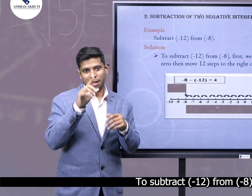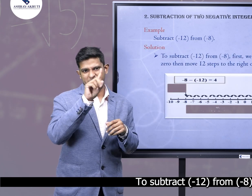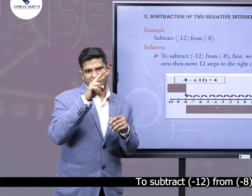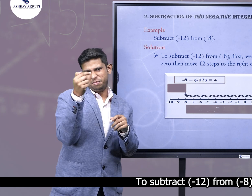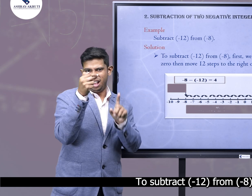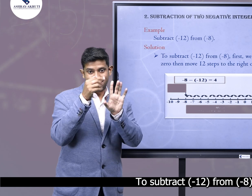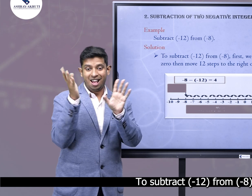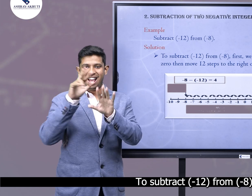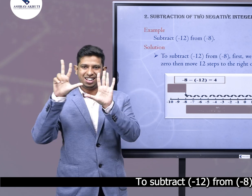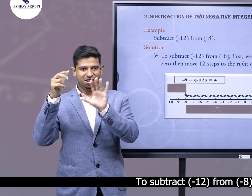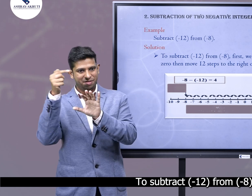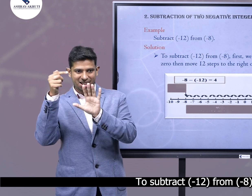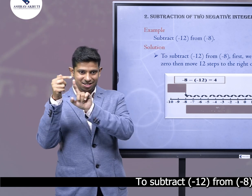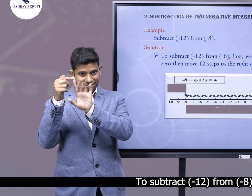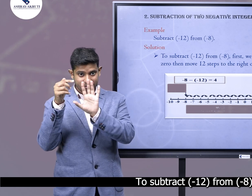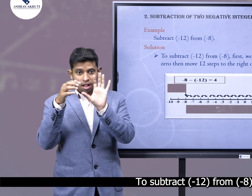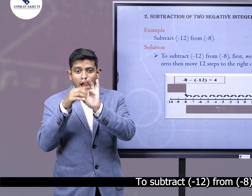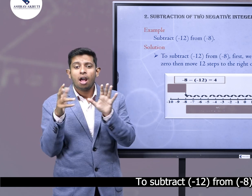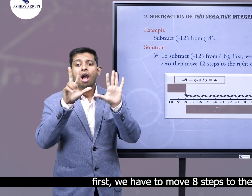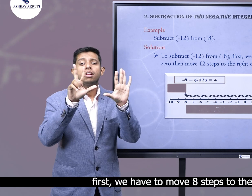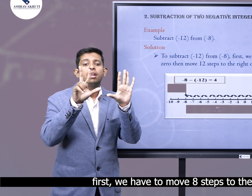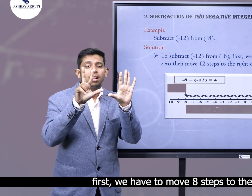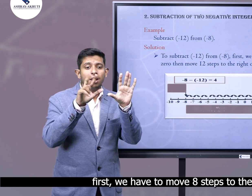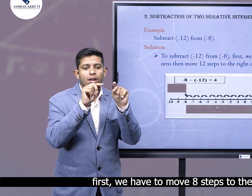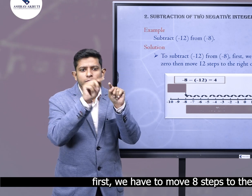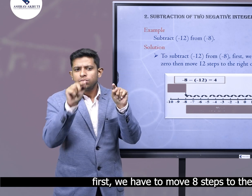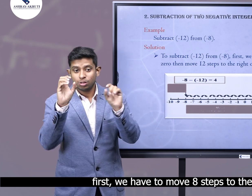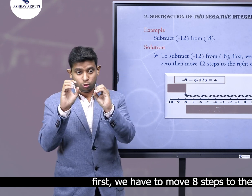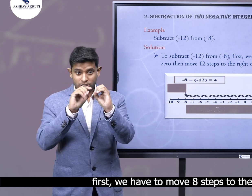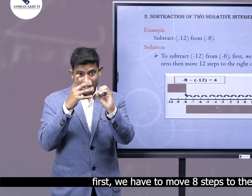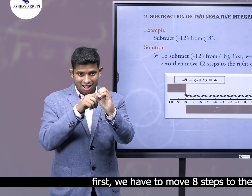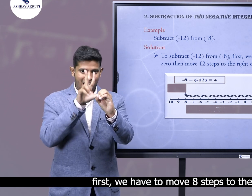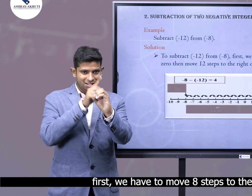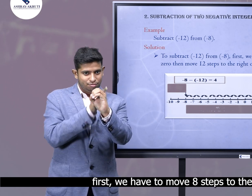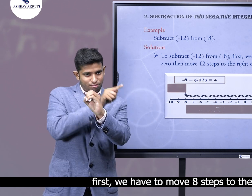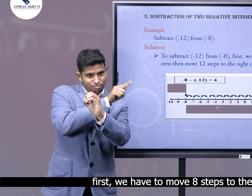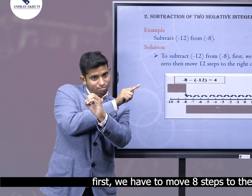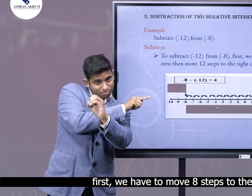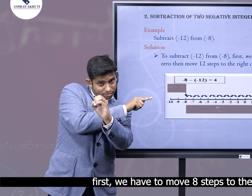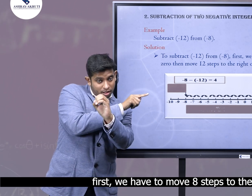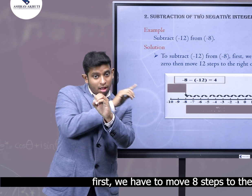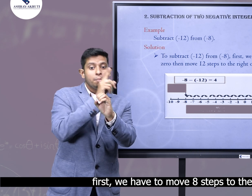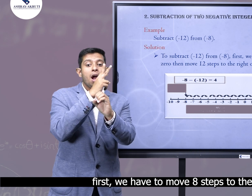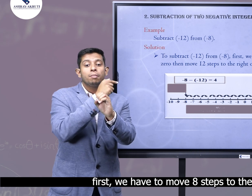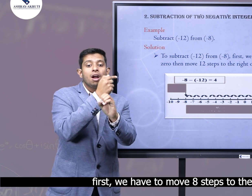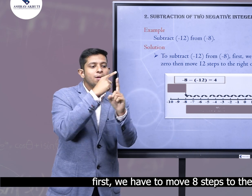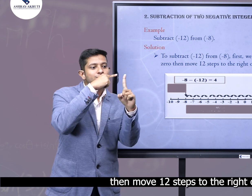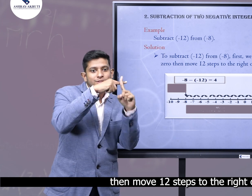To subtract minus 12 from minus 8, first we have to move 8 steps to the left of 0, then move